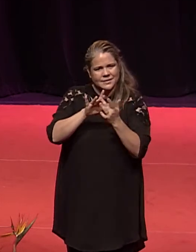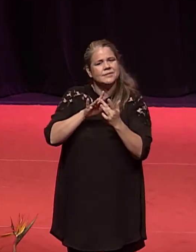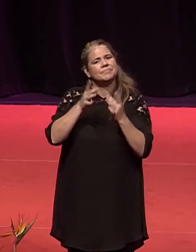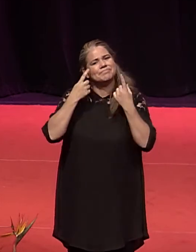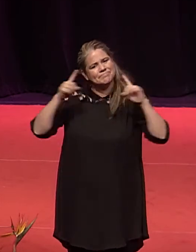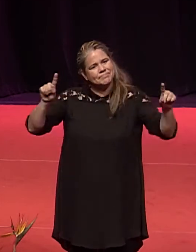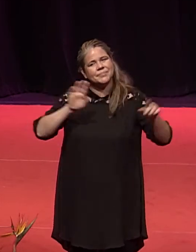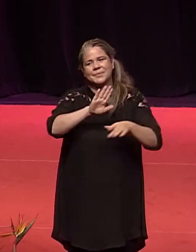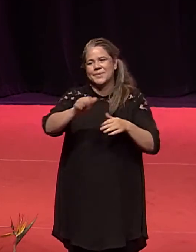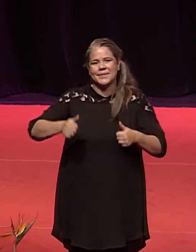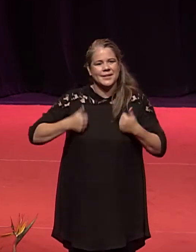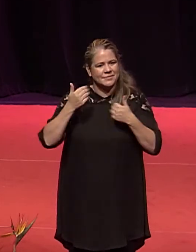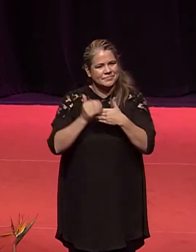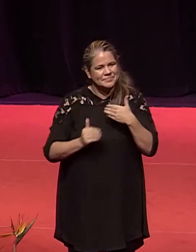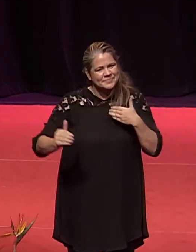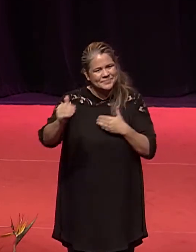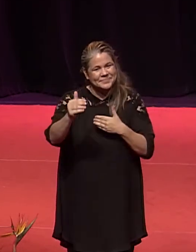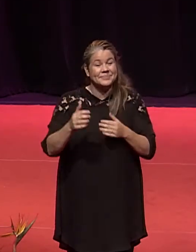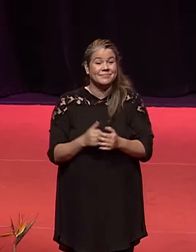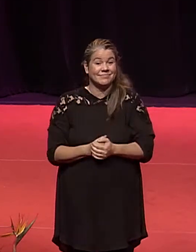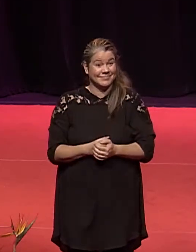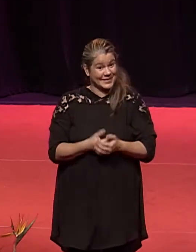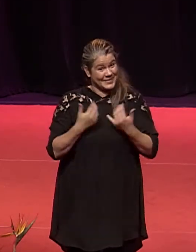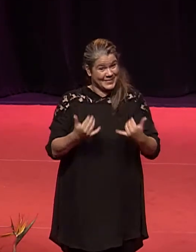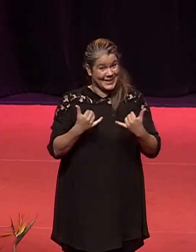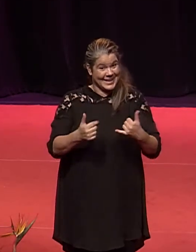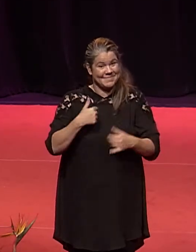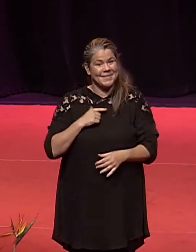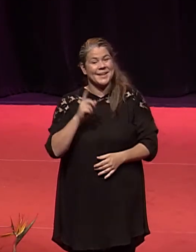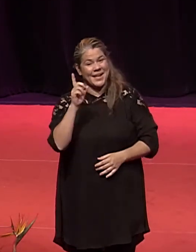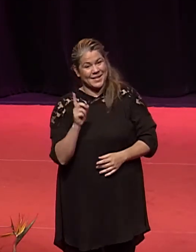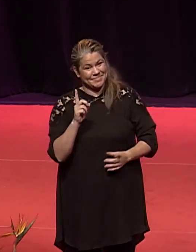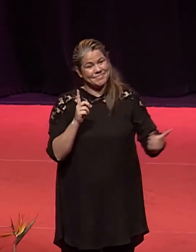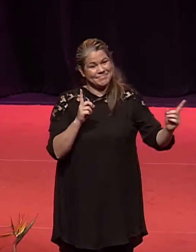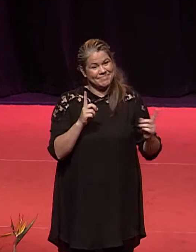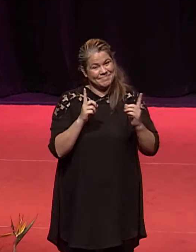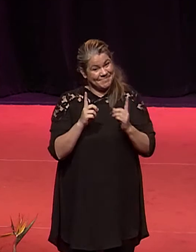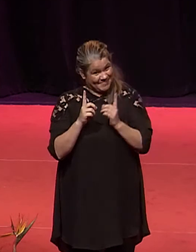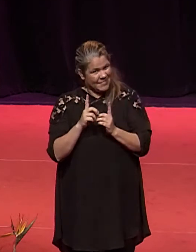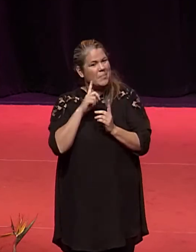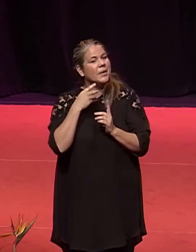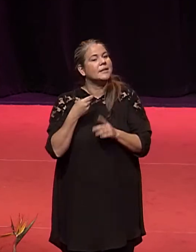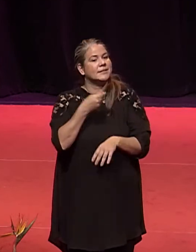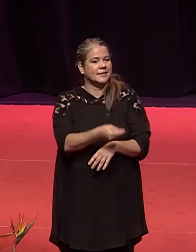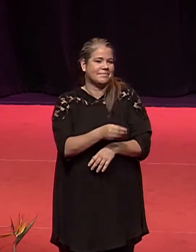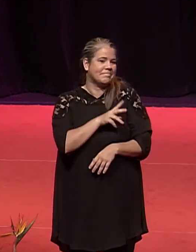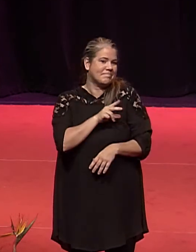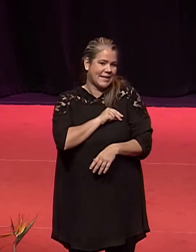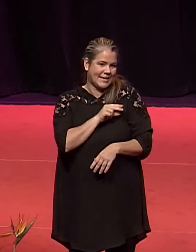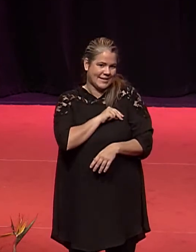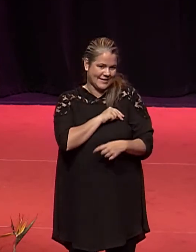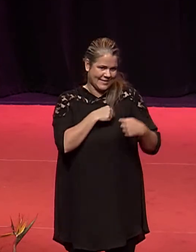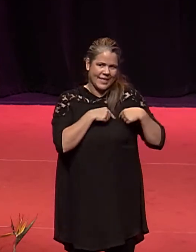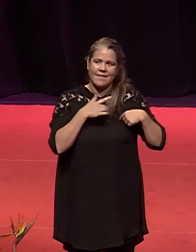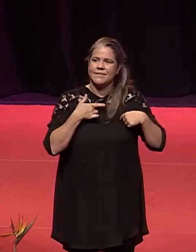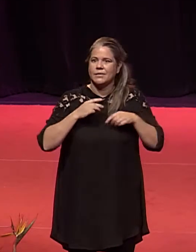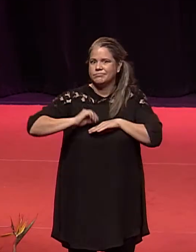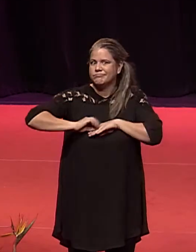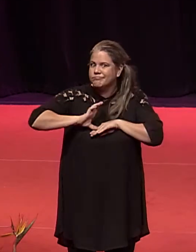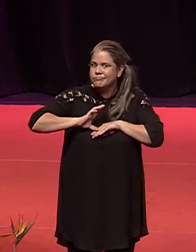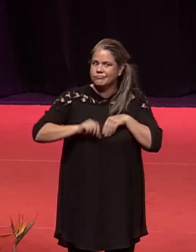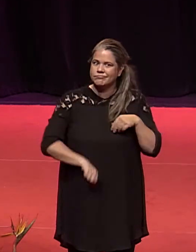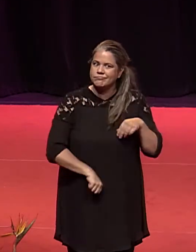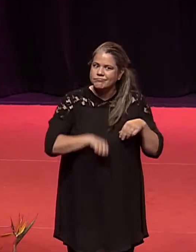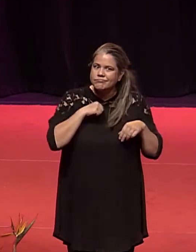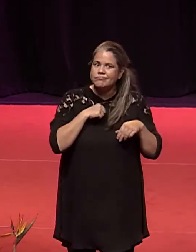college. Today, I will be at the side of the stage to present you with your alumni pin. My hope is that you'll wear it with pride as